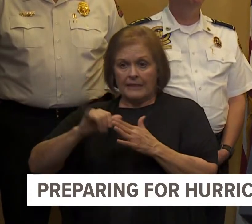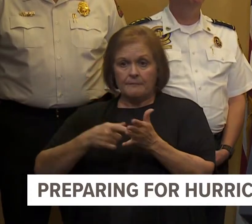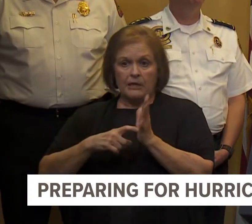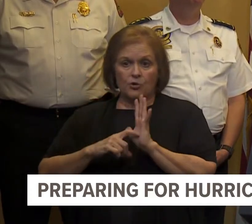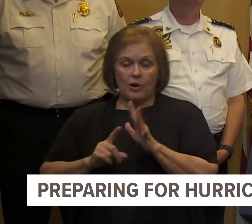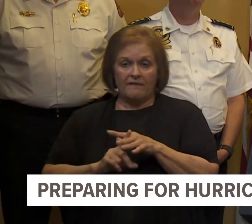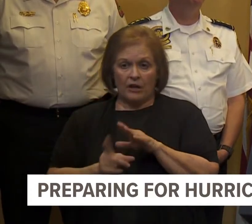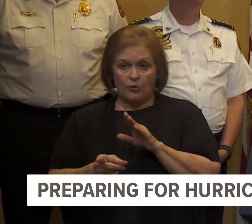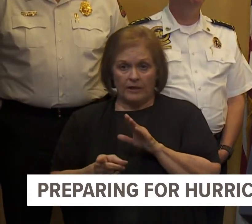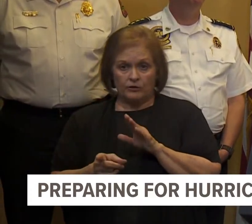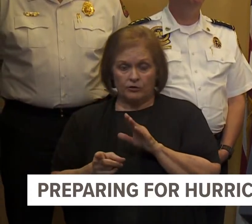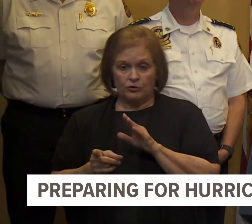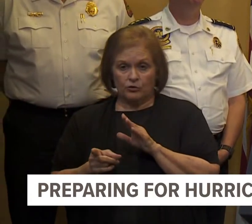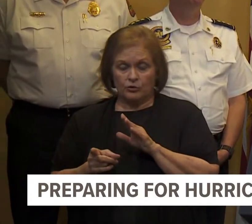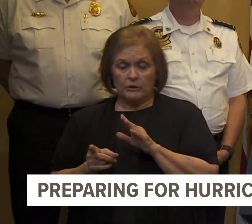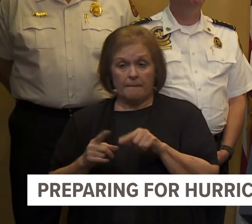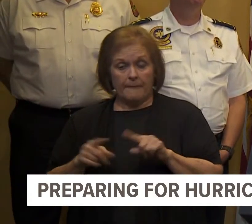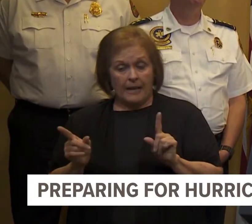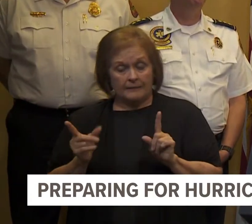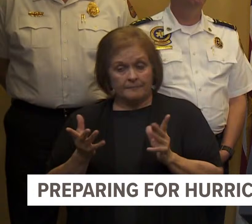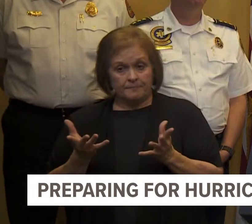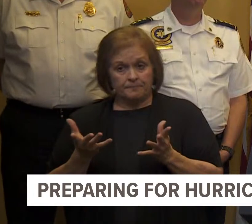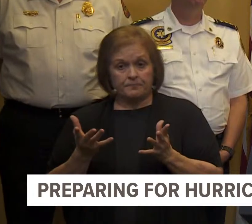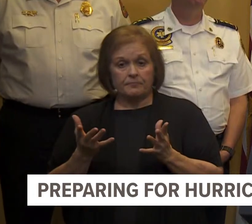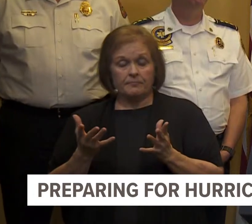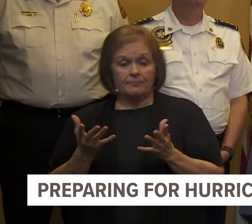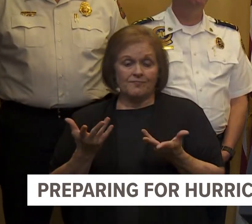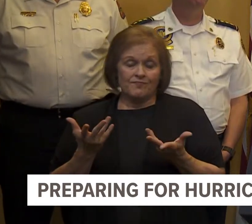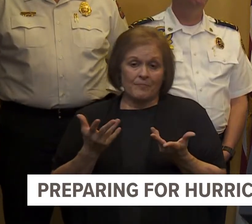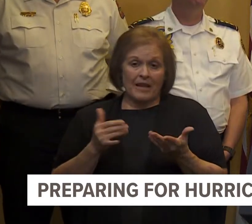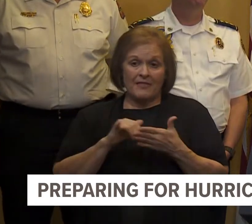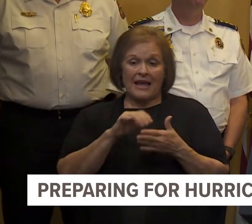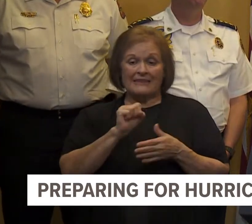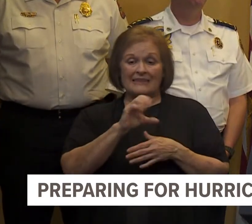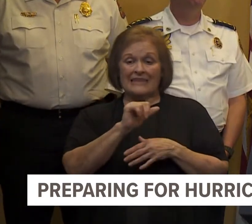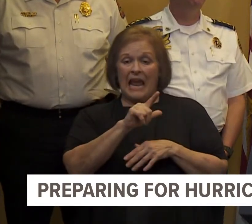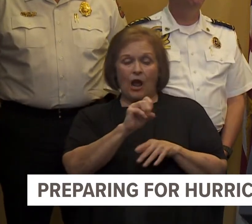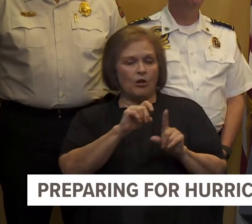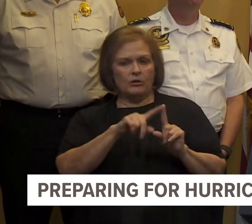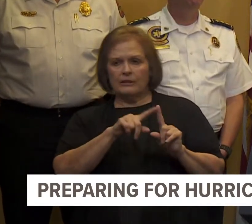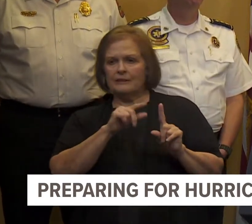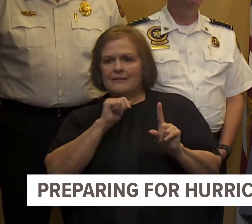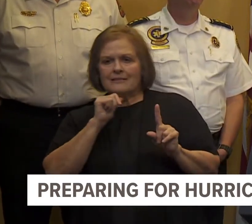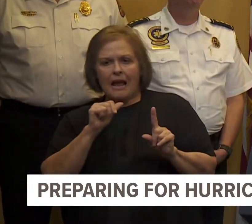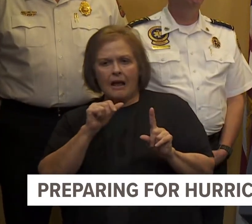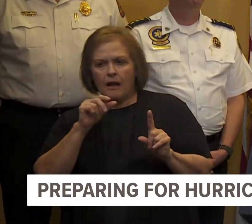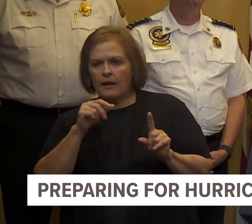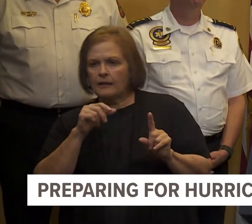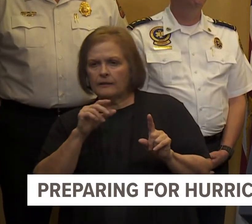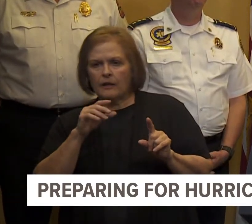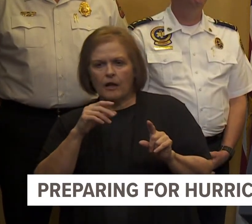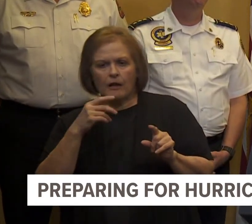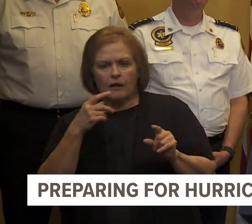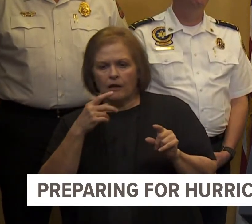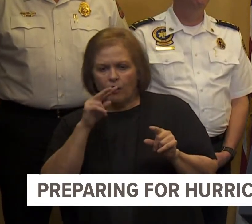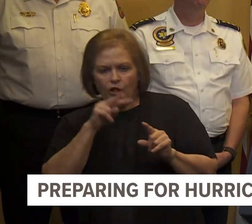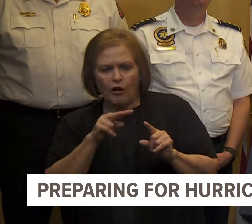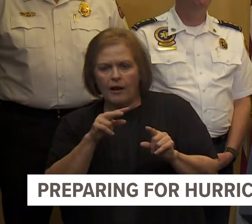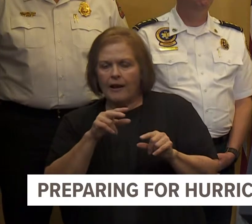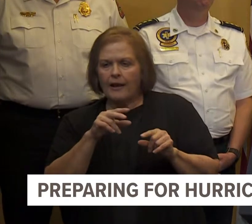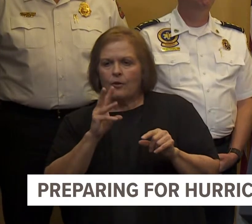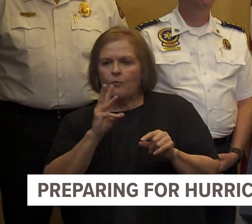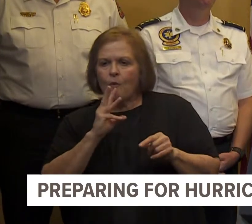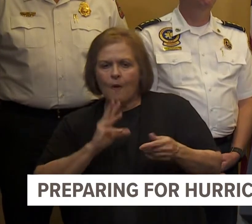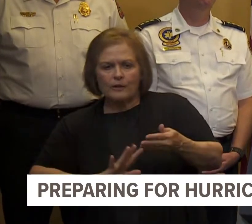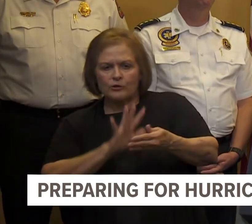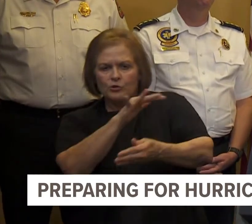mandatory evacuation. However, the Saffir-Simpson scale doesn't really take into account storm surge. It doesn't take into account a